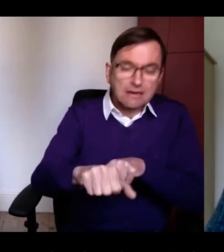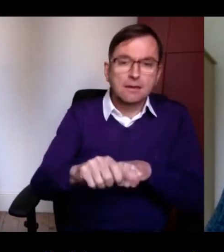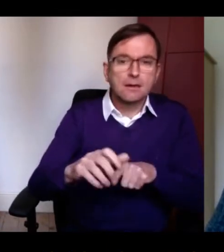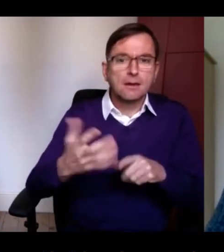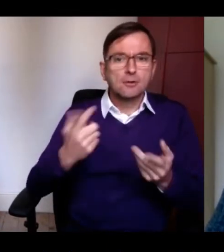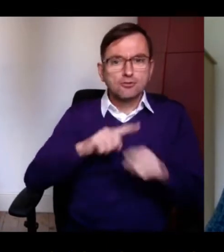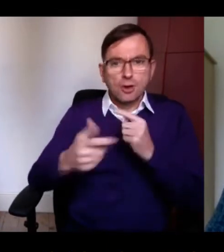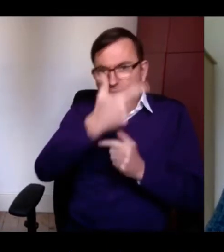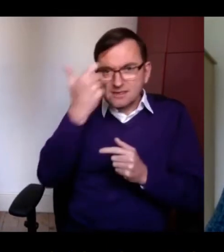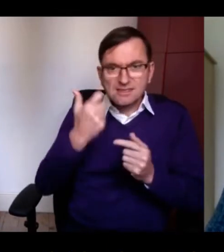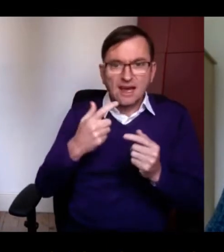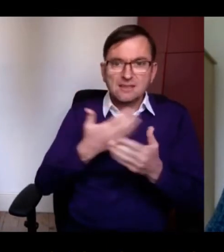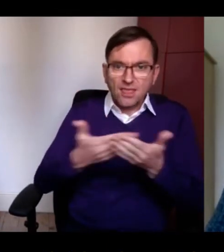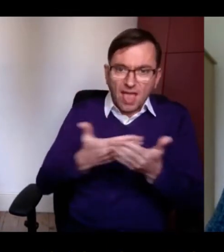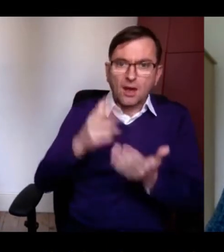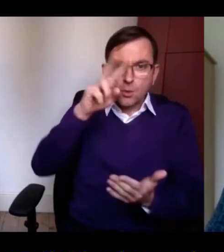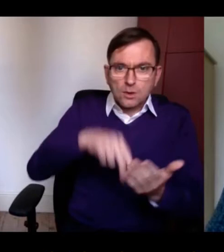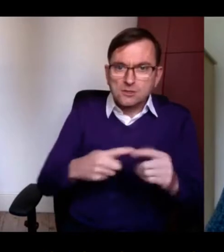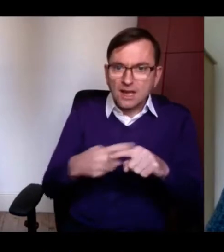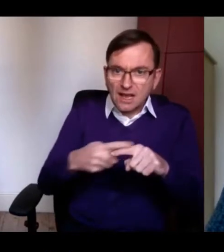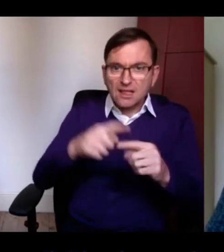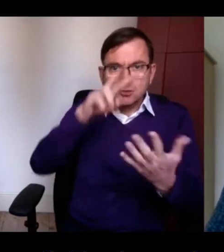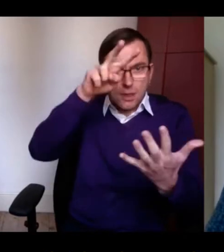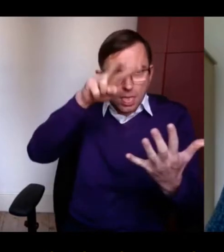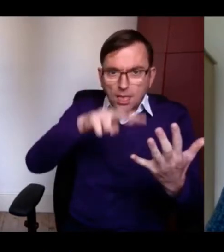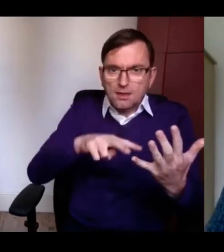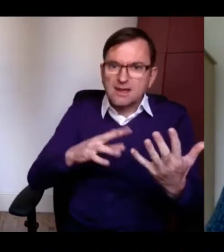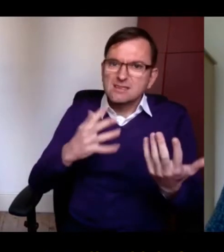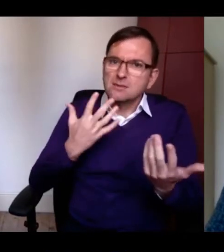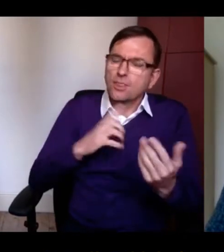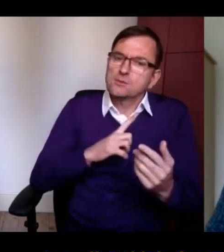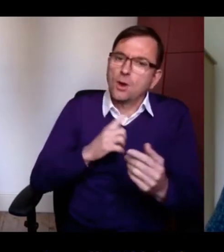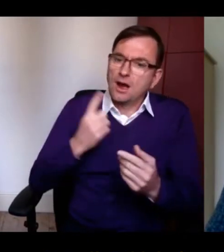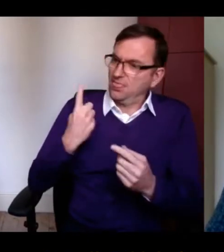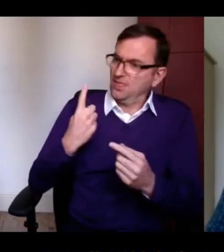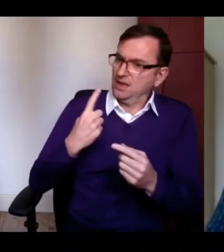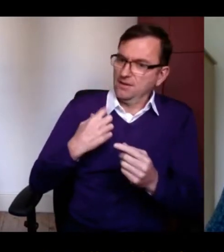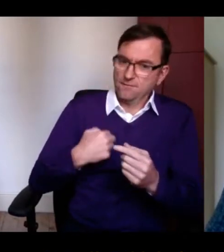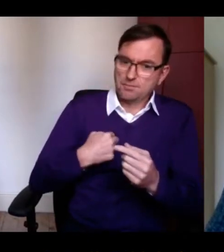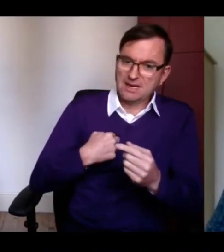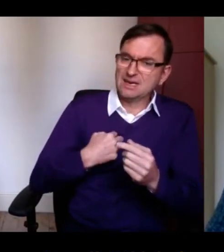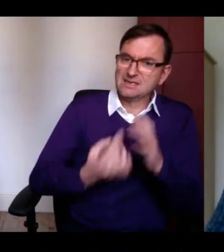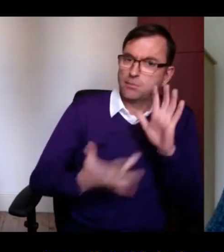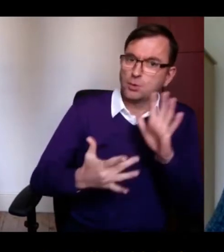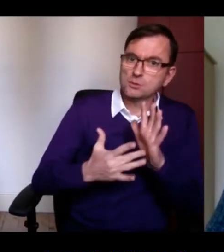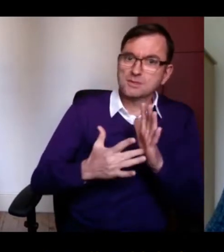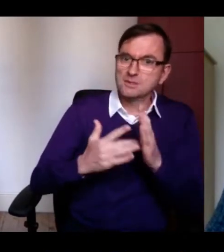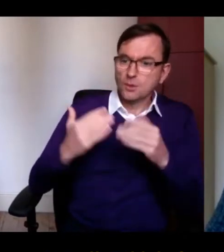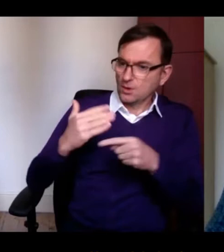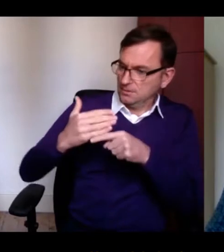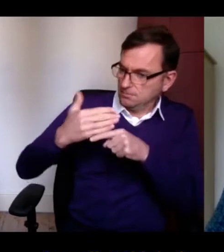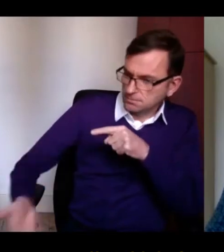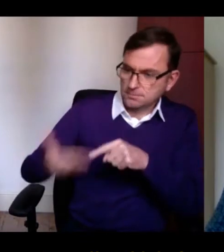people can maybe understand the information better. As well, I think for me,